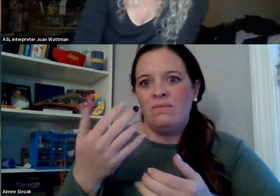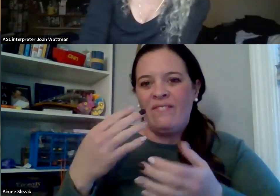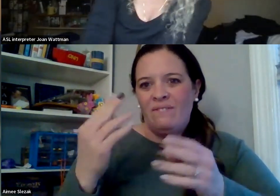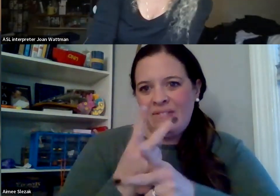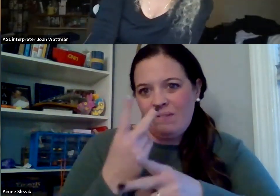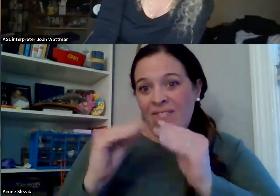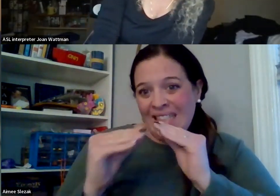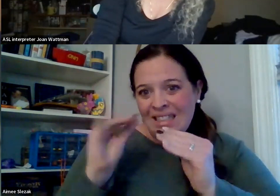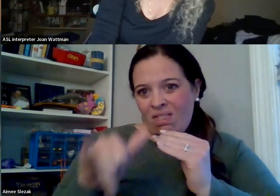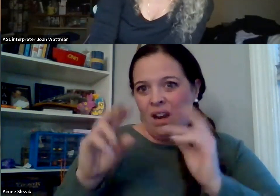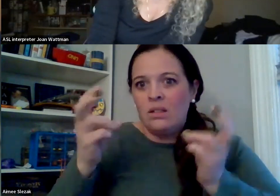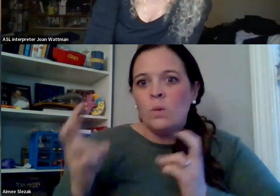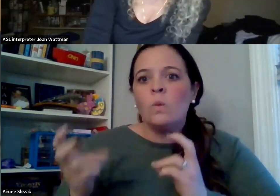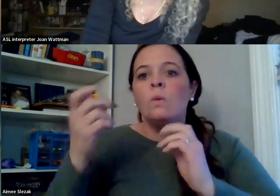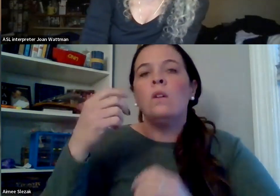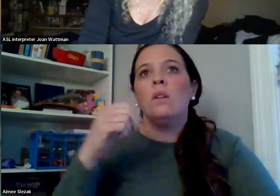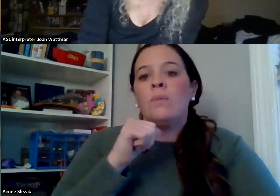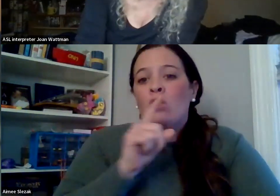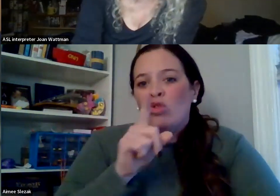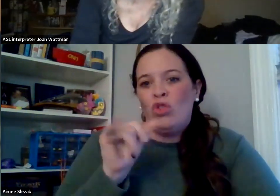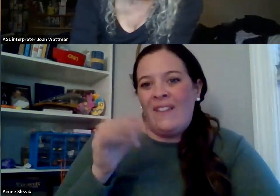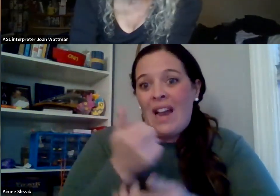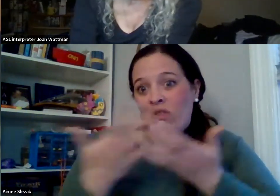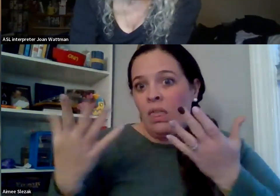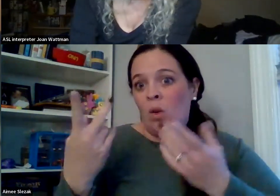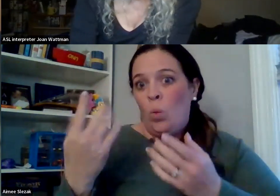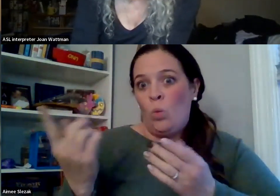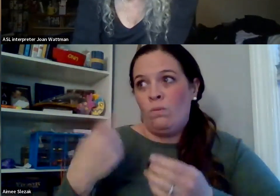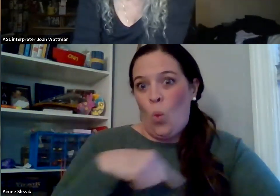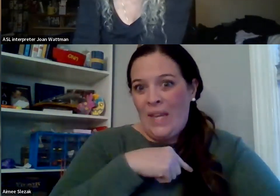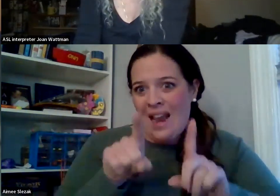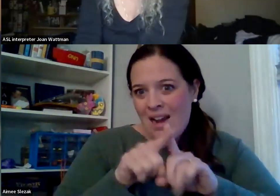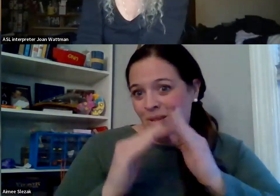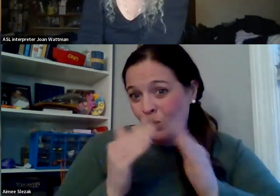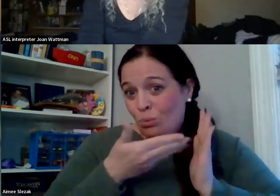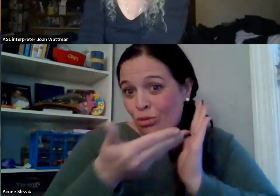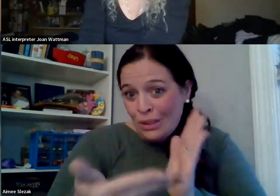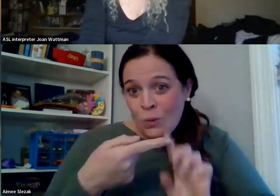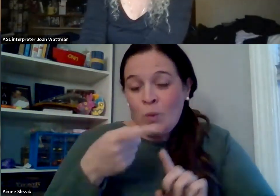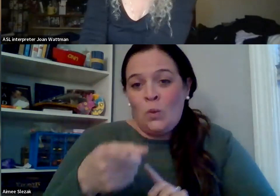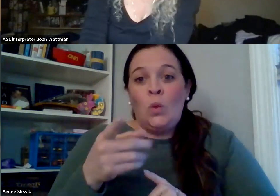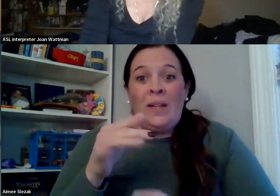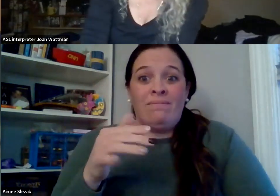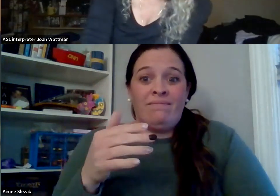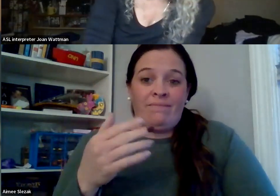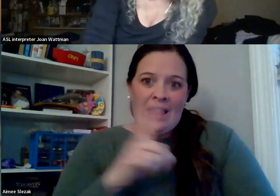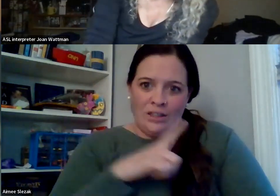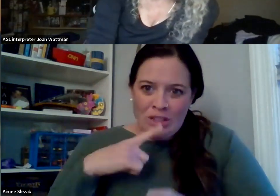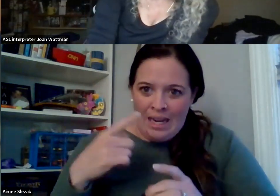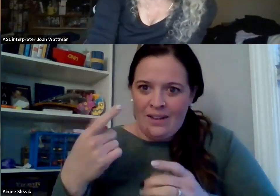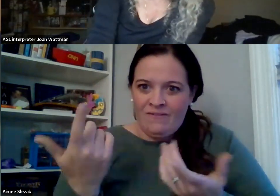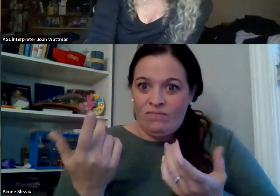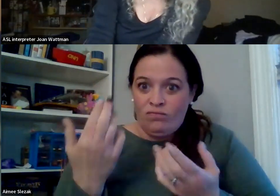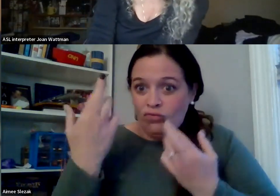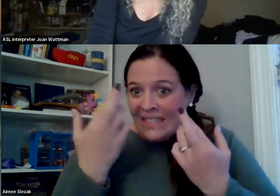rug and not addressed. And we need to fix that issue. And I'm not sure if there's anything that we as community